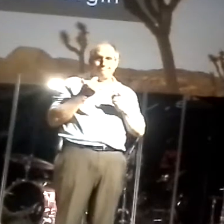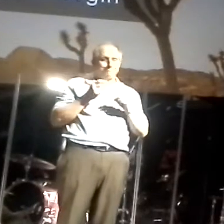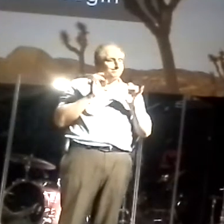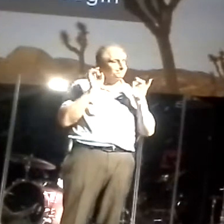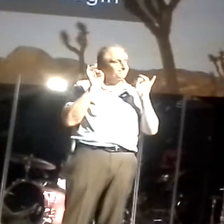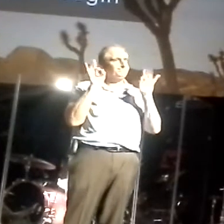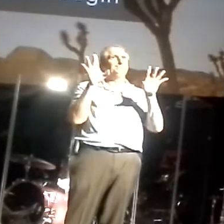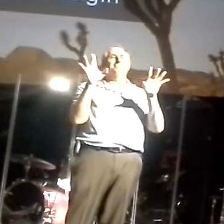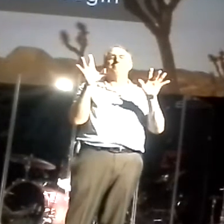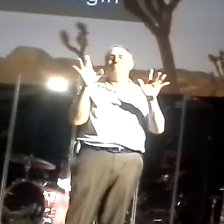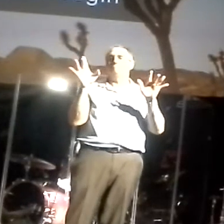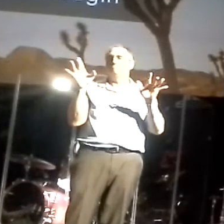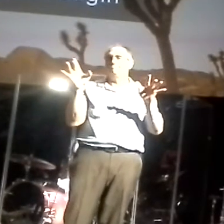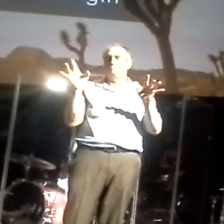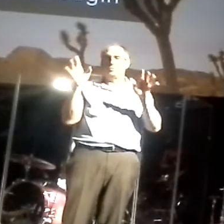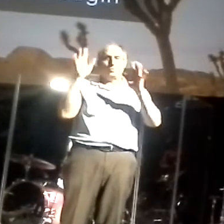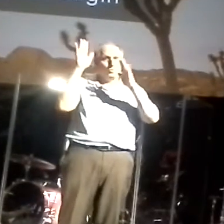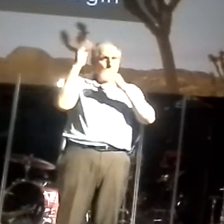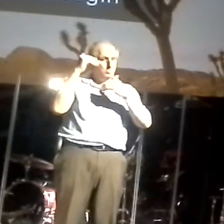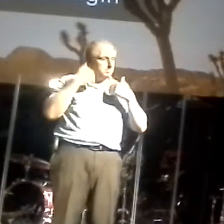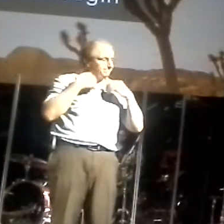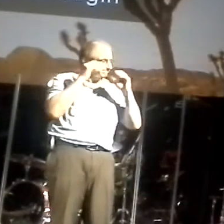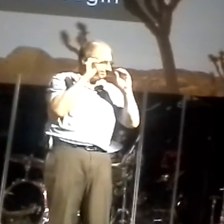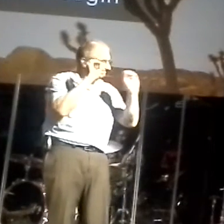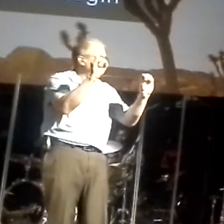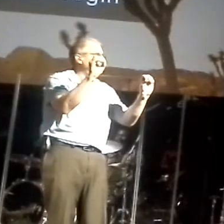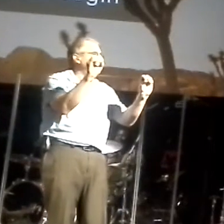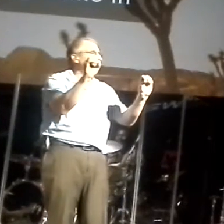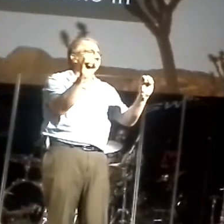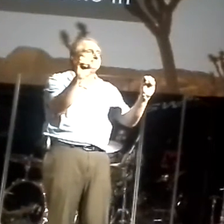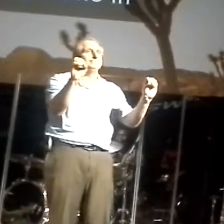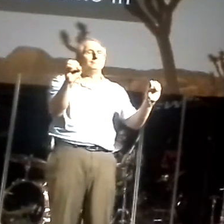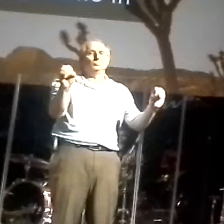lost without hope, a place to begin.